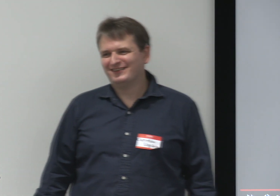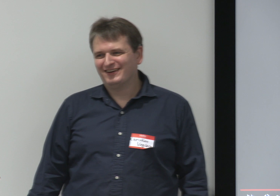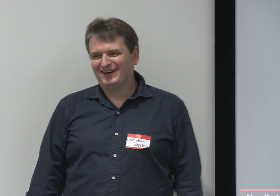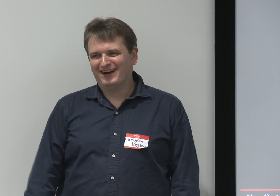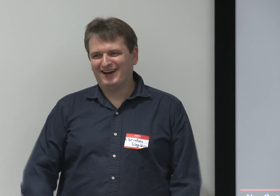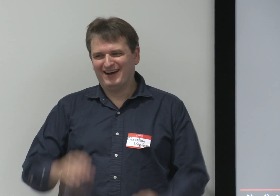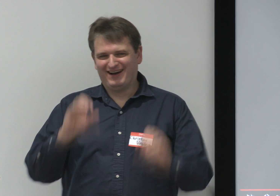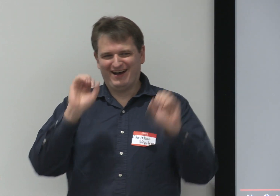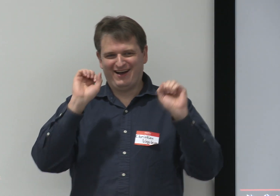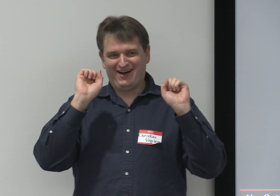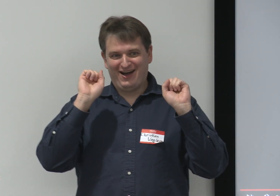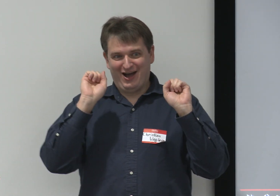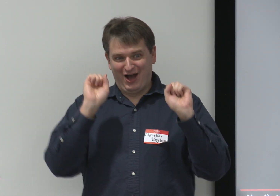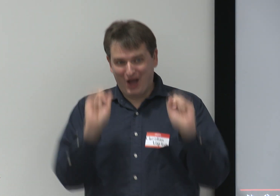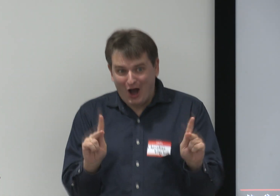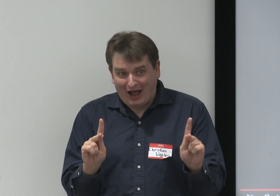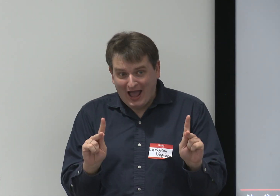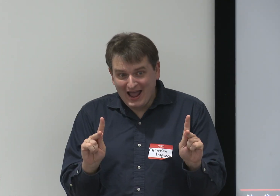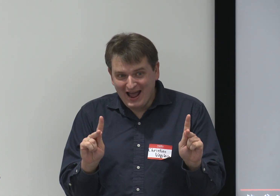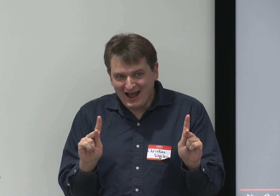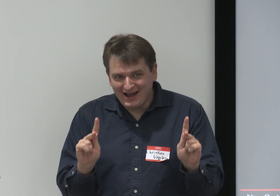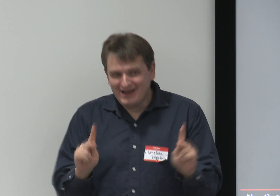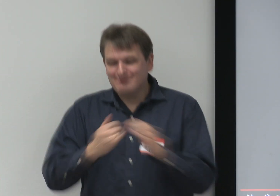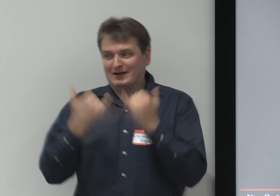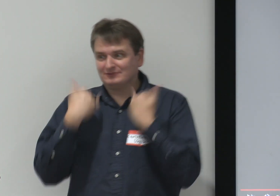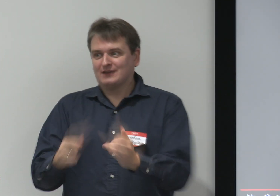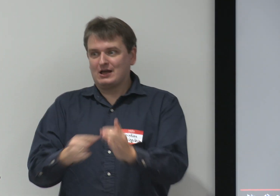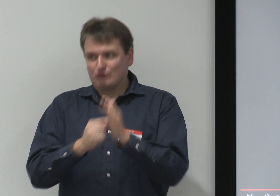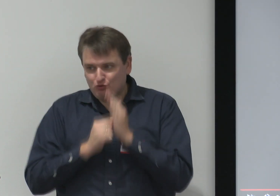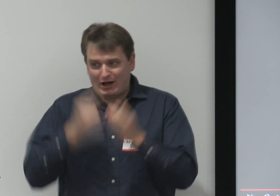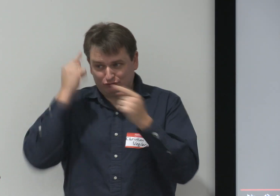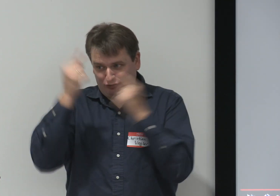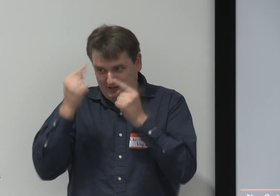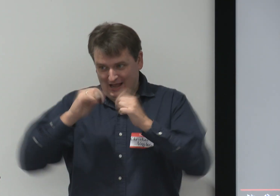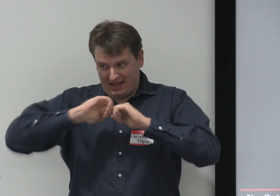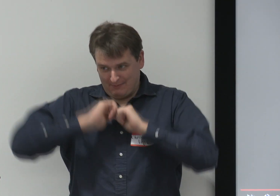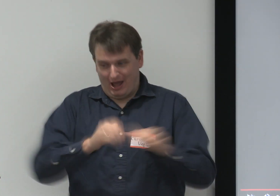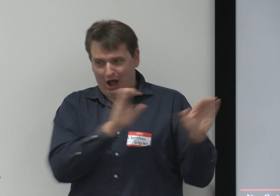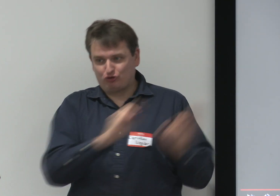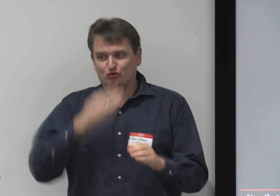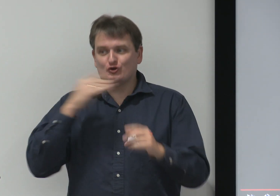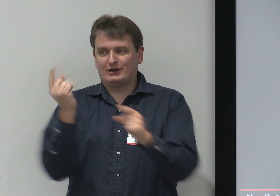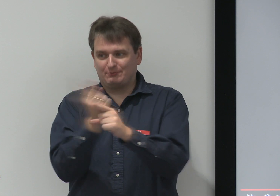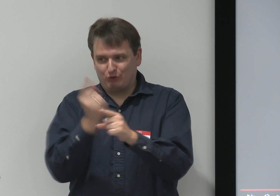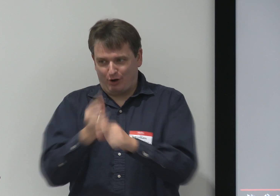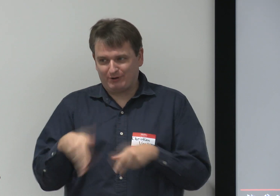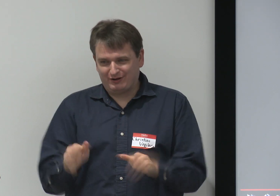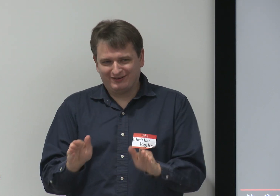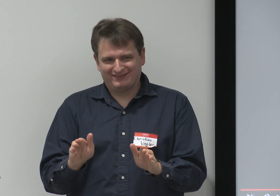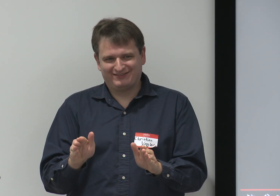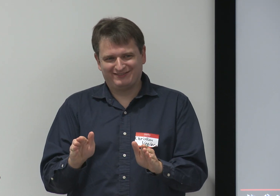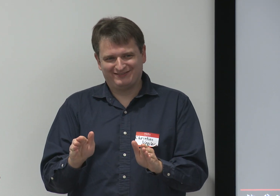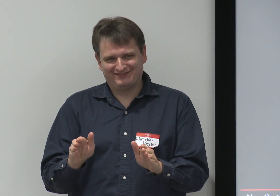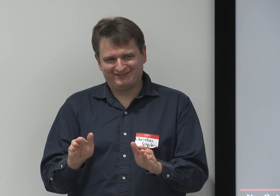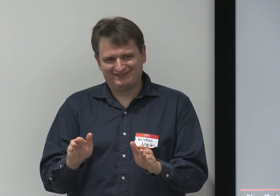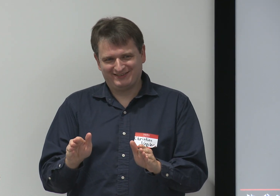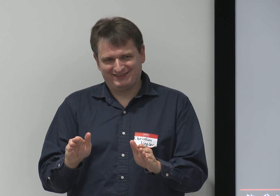and how they are related to the human who is speaking. All right? It still requires for you to think about how to do things well